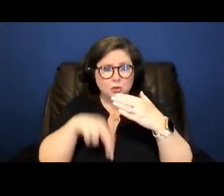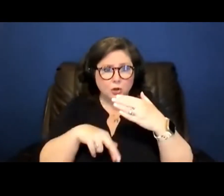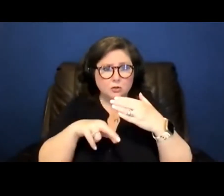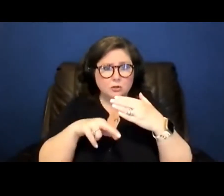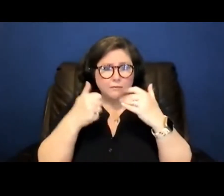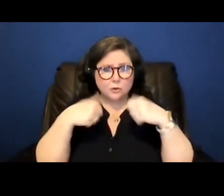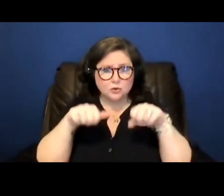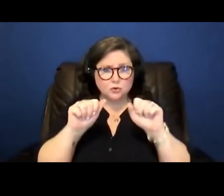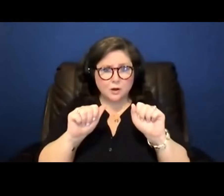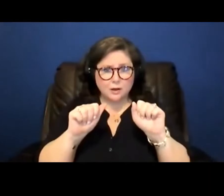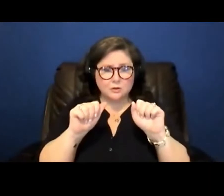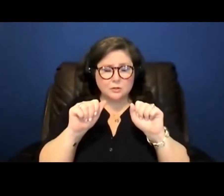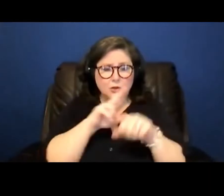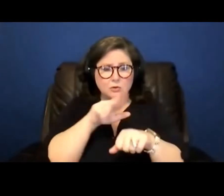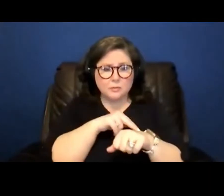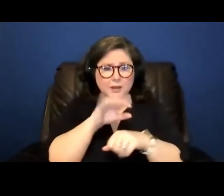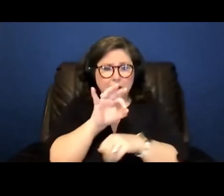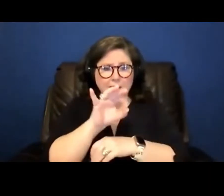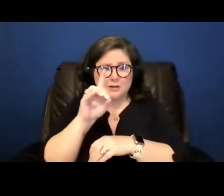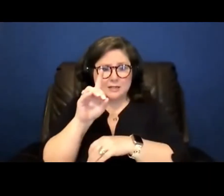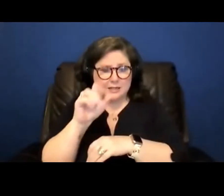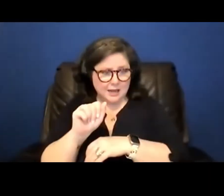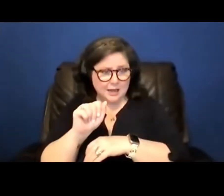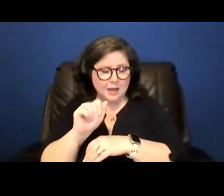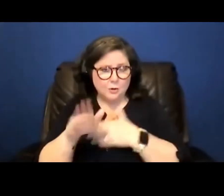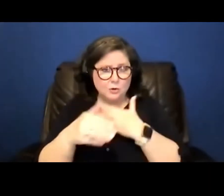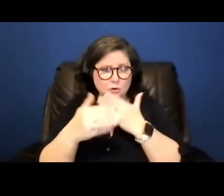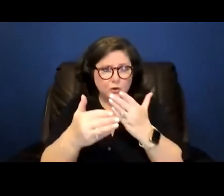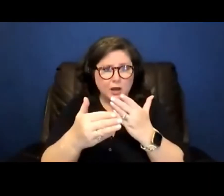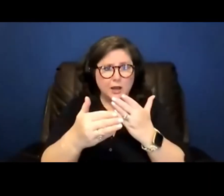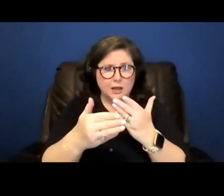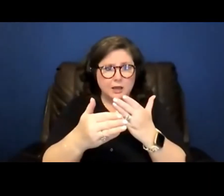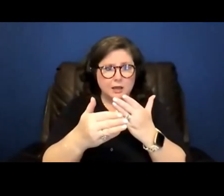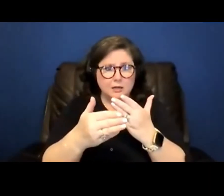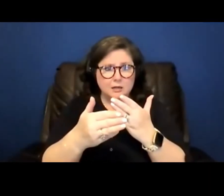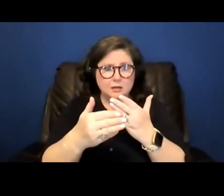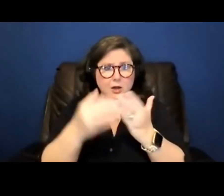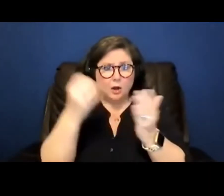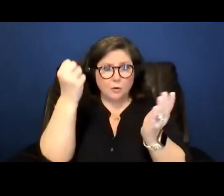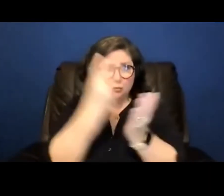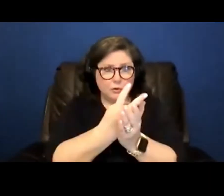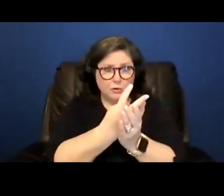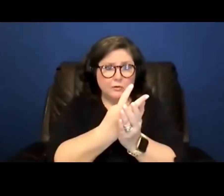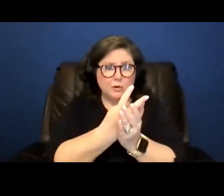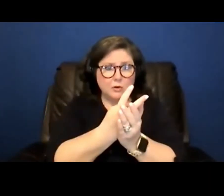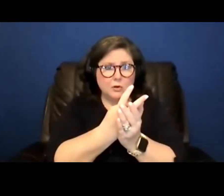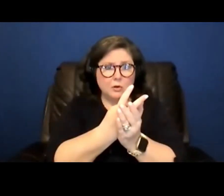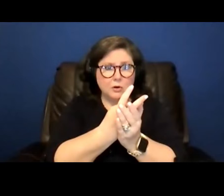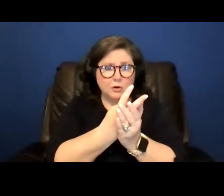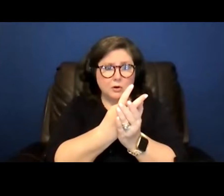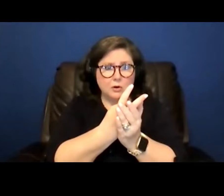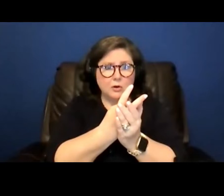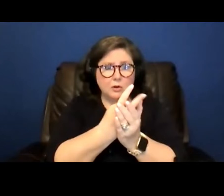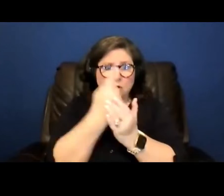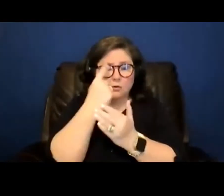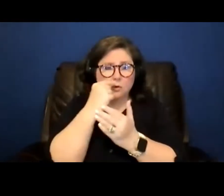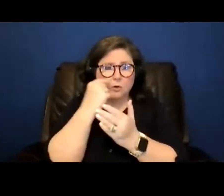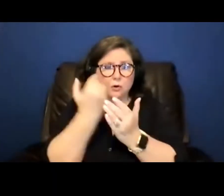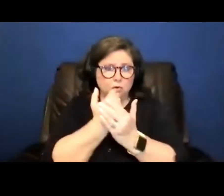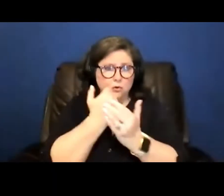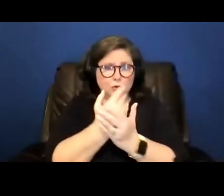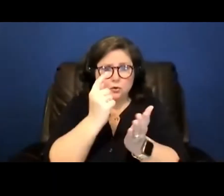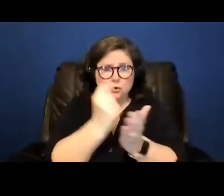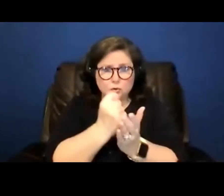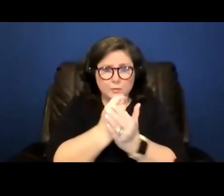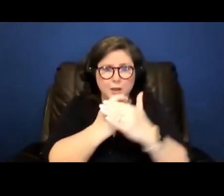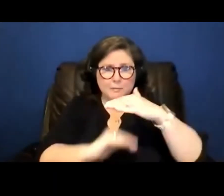usually FDA would either grant full or approval or not grant full approval for a new treatment based on these